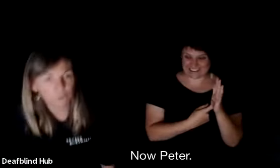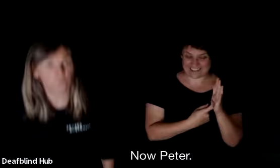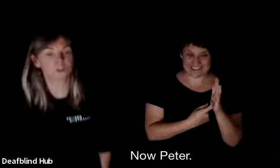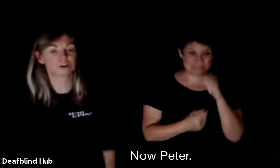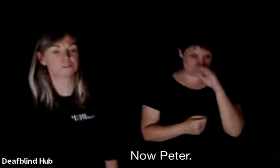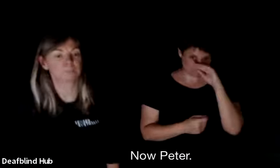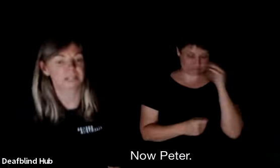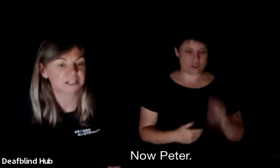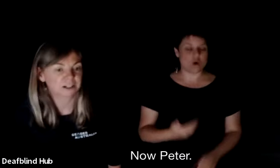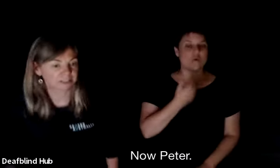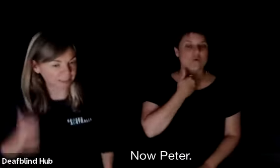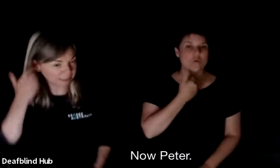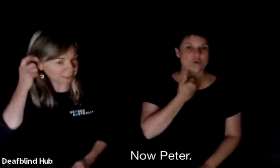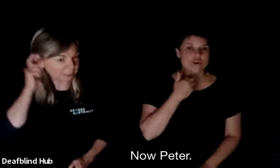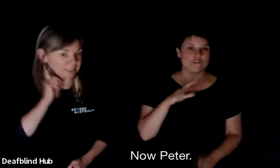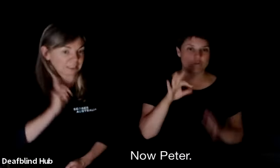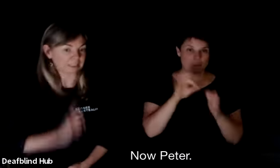So audio for Peter.